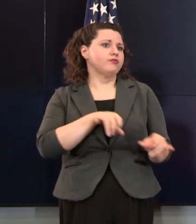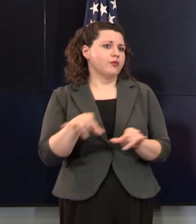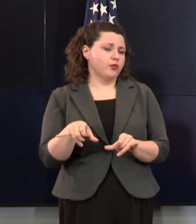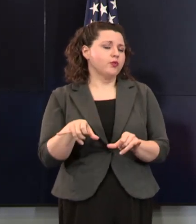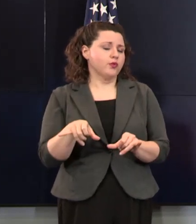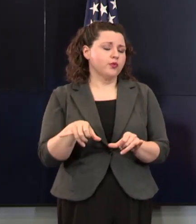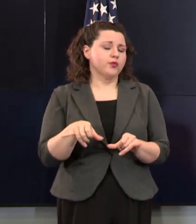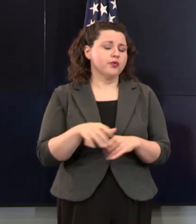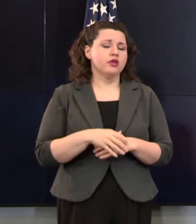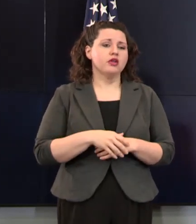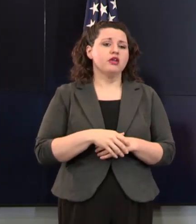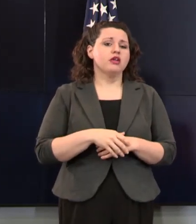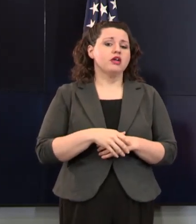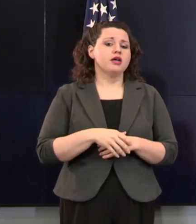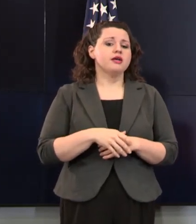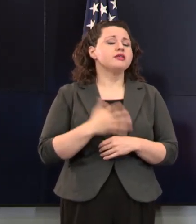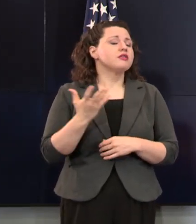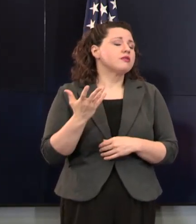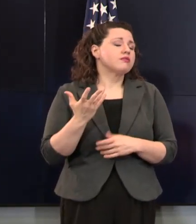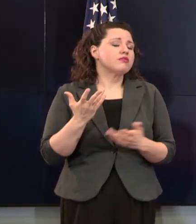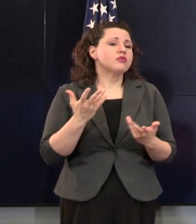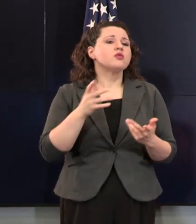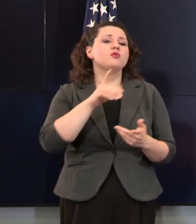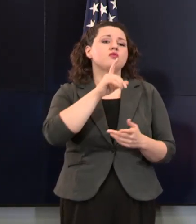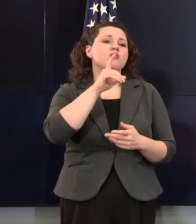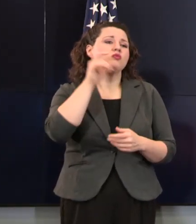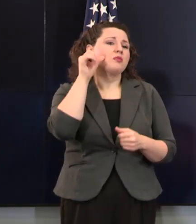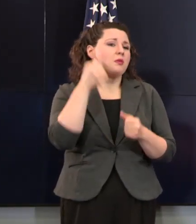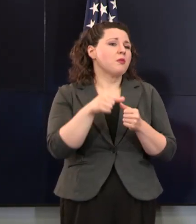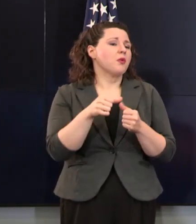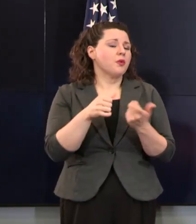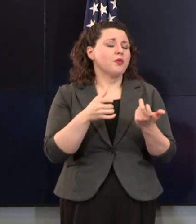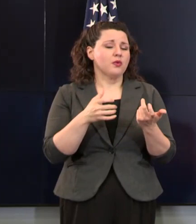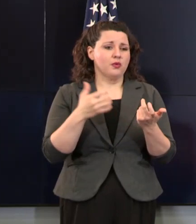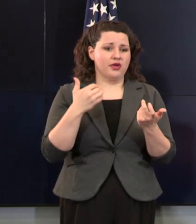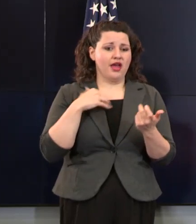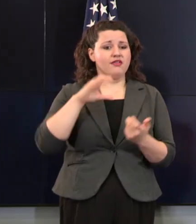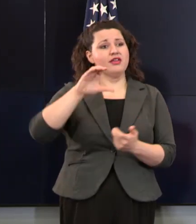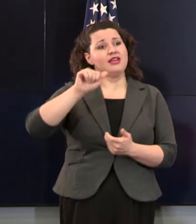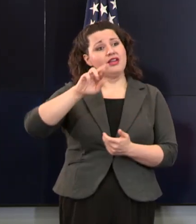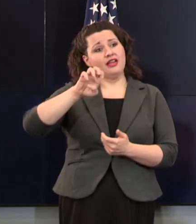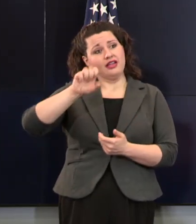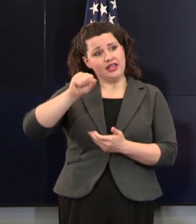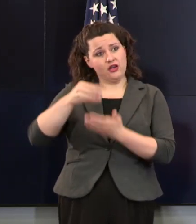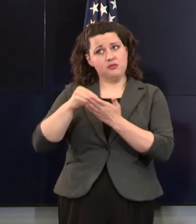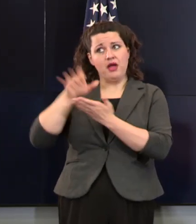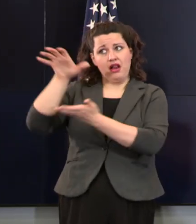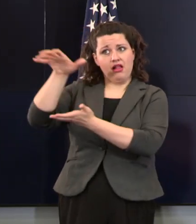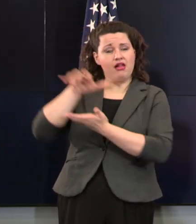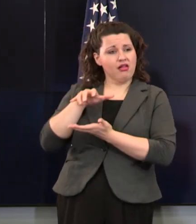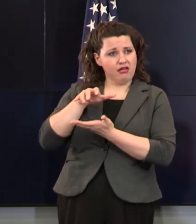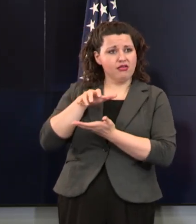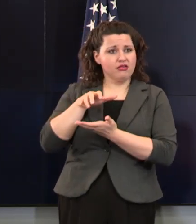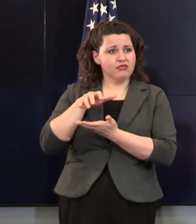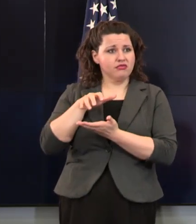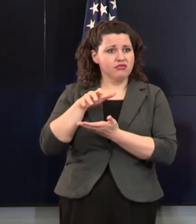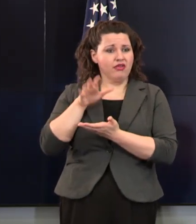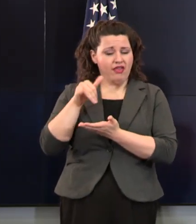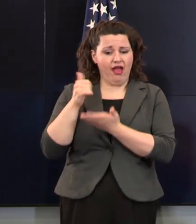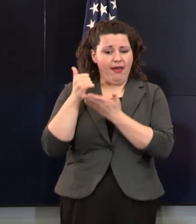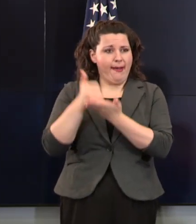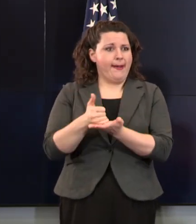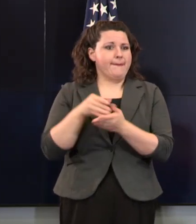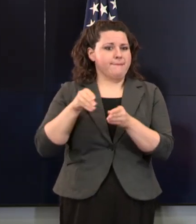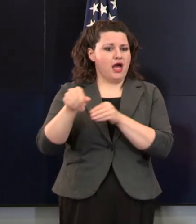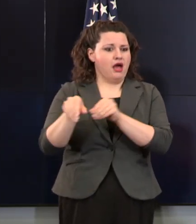of the Test Iowa setup. And so remember, we've got CARES money coming into the state to help really pay